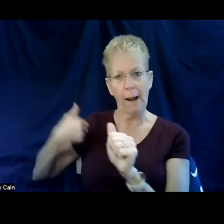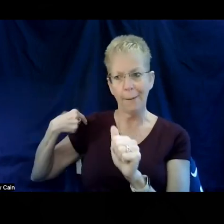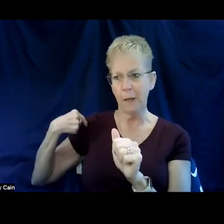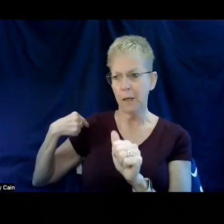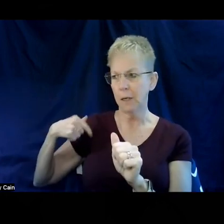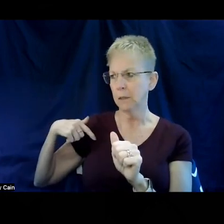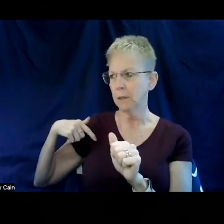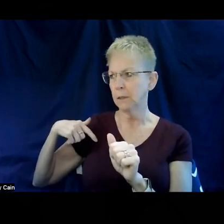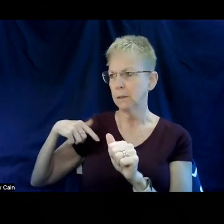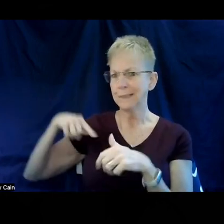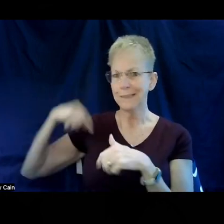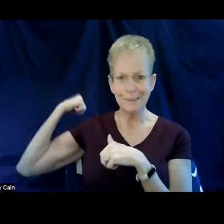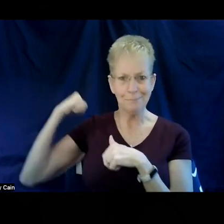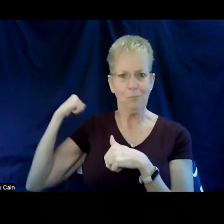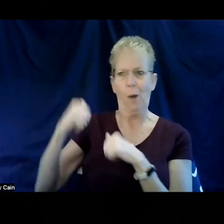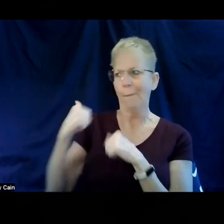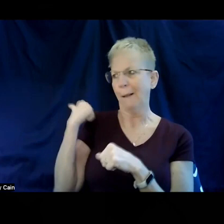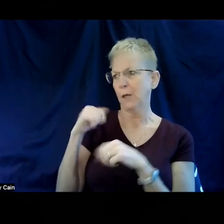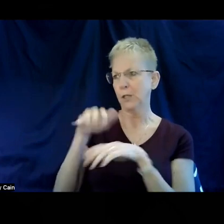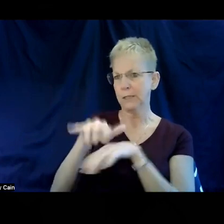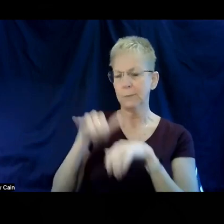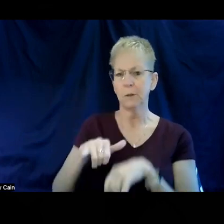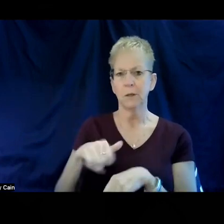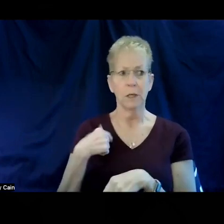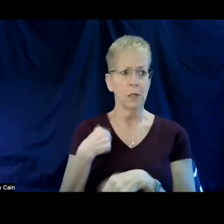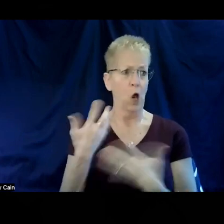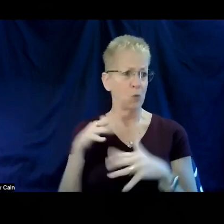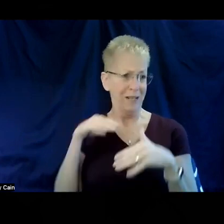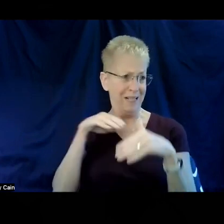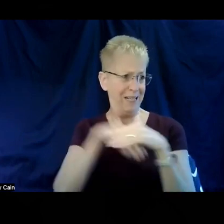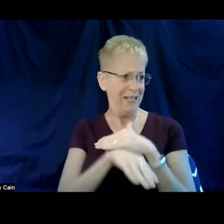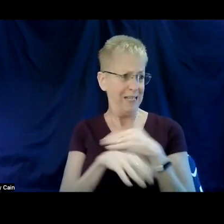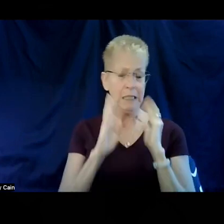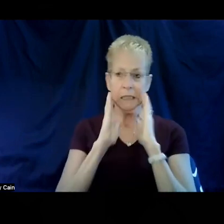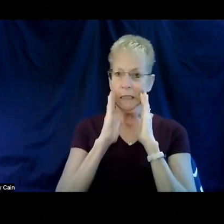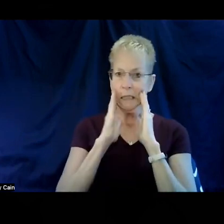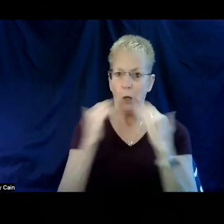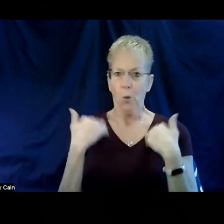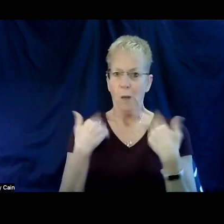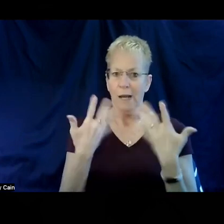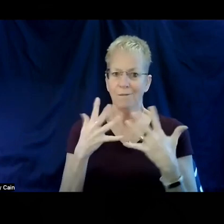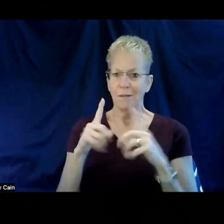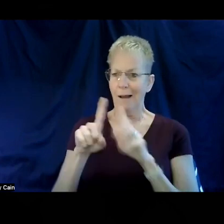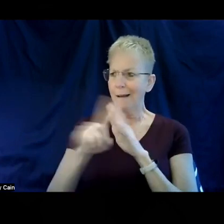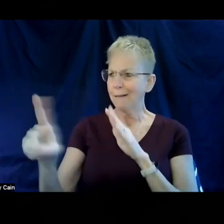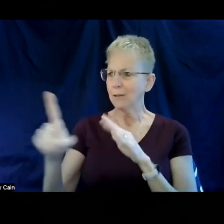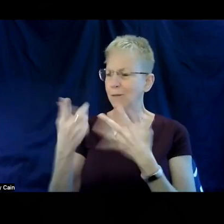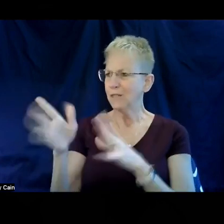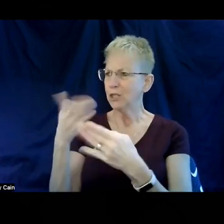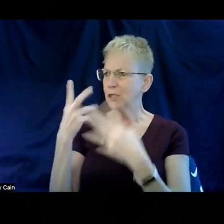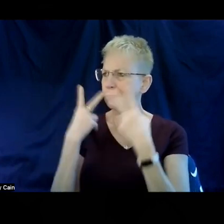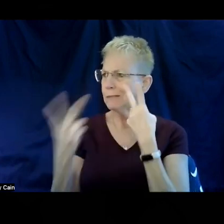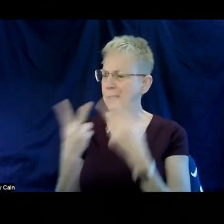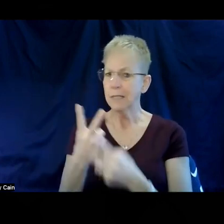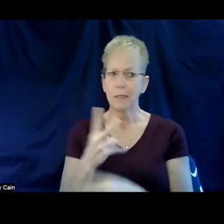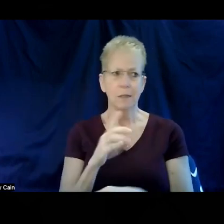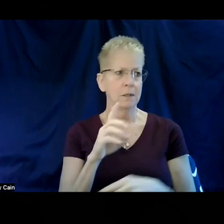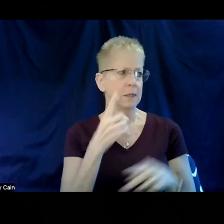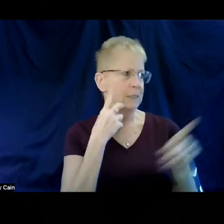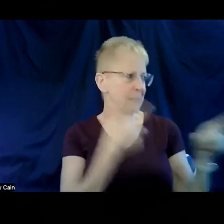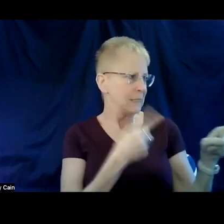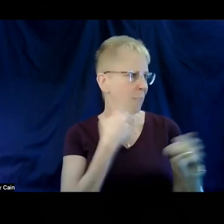within the cemetery. Had they already gotten in? We had the entrances covered. 2 CIC agents were at the Rue